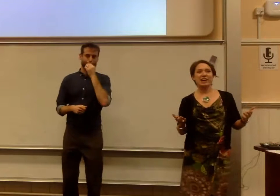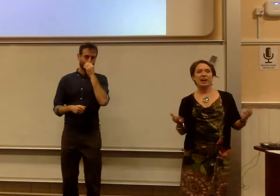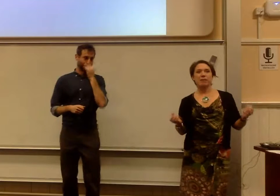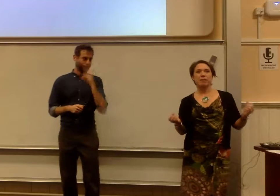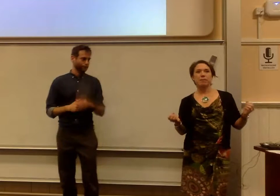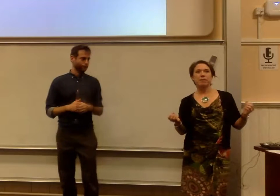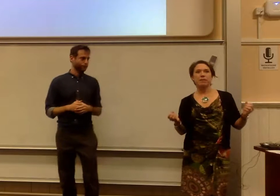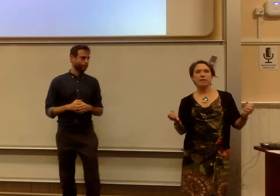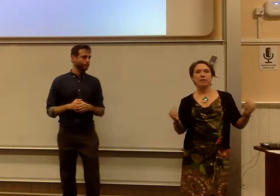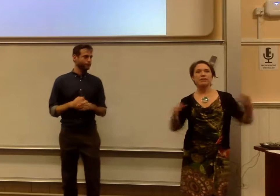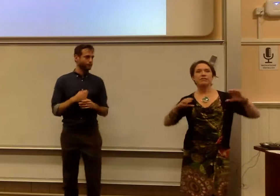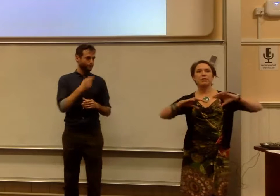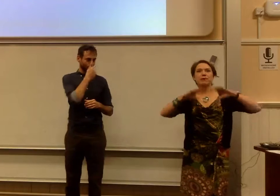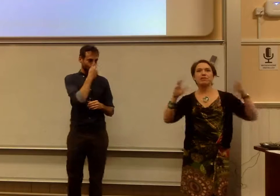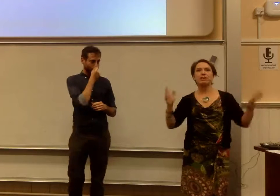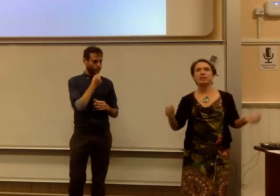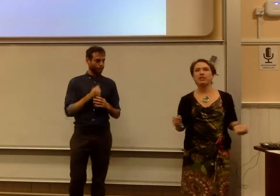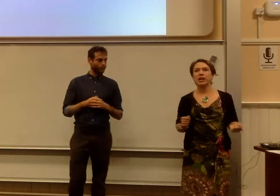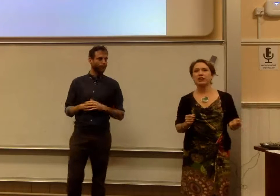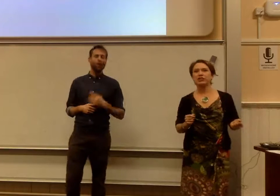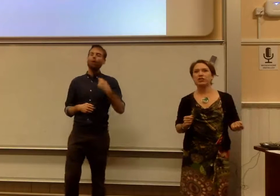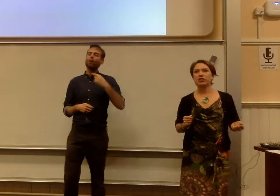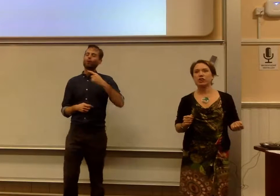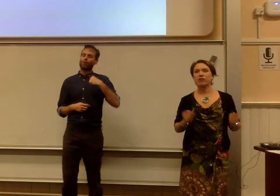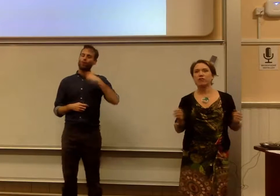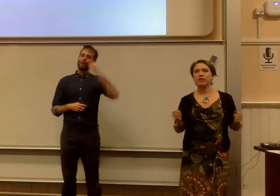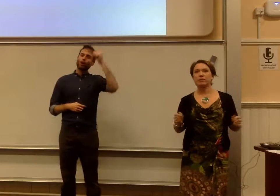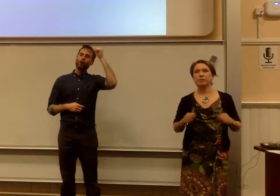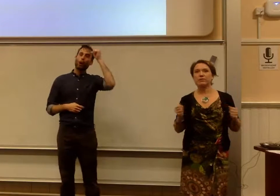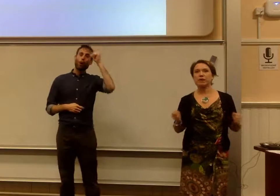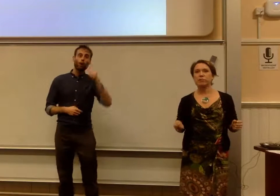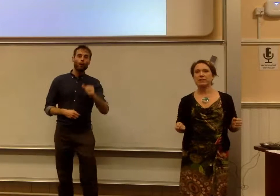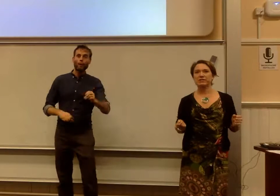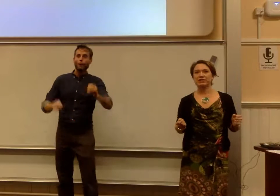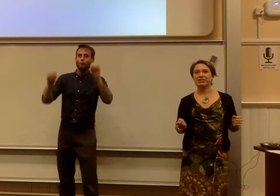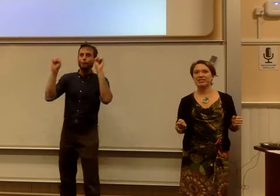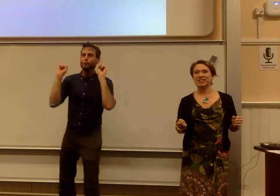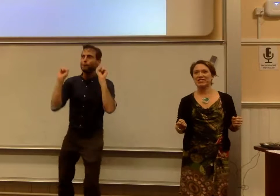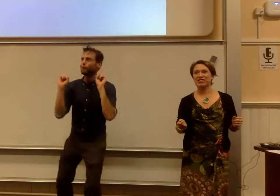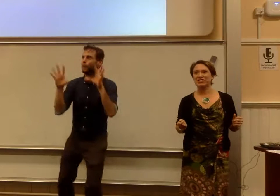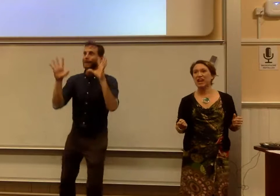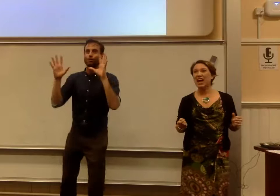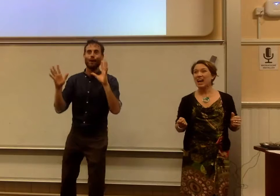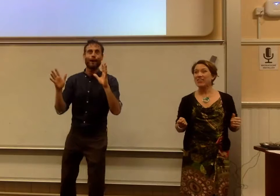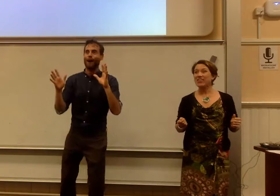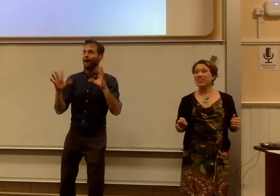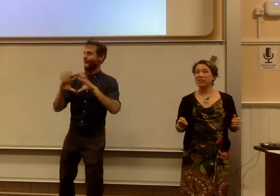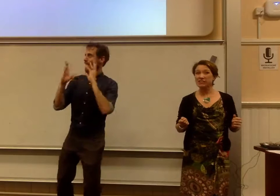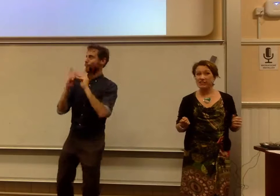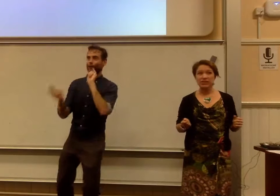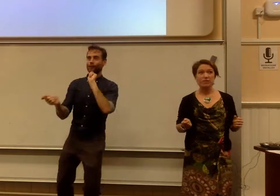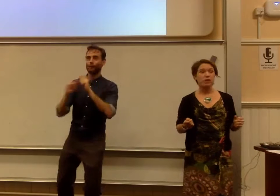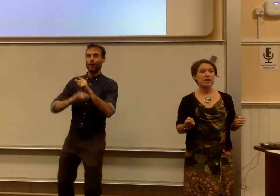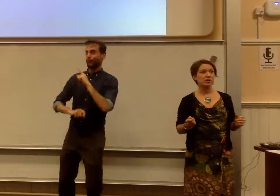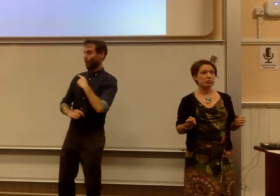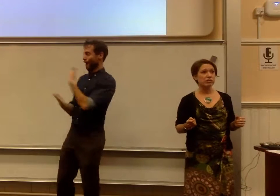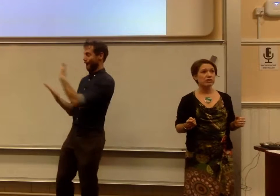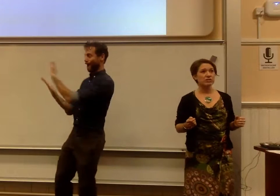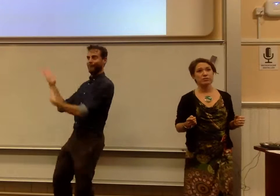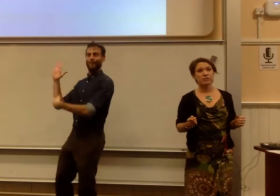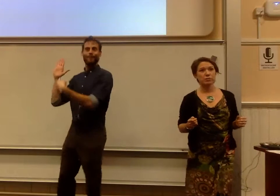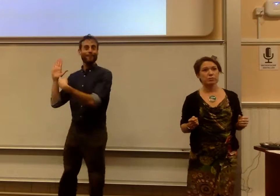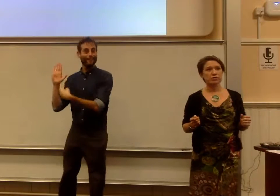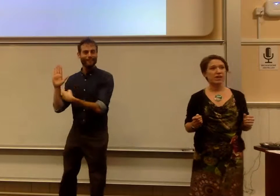that things don't magically change overnight because we have a piece of legislation, and that if it is going to make a